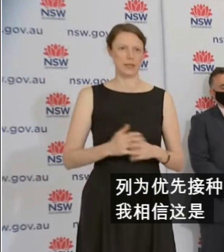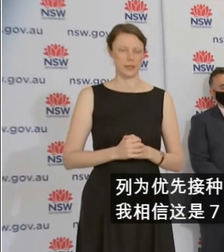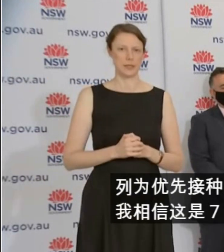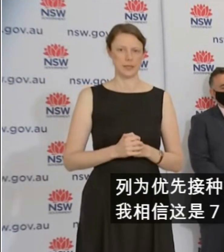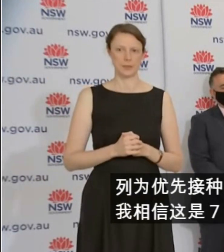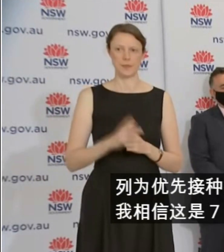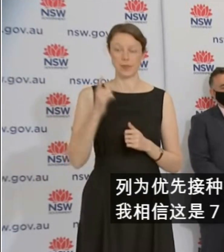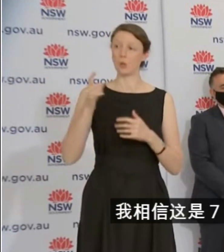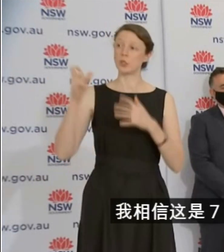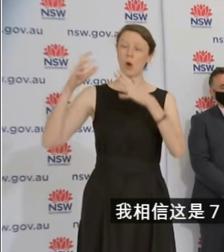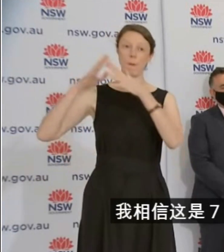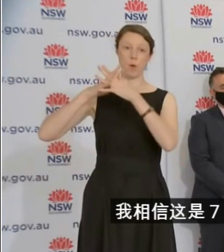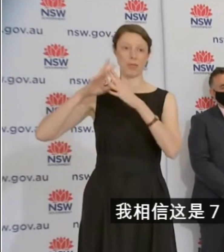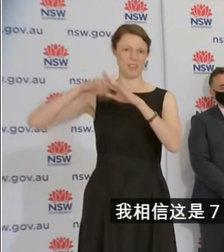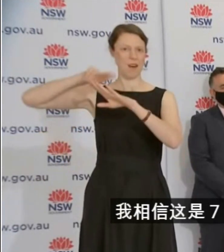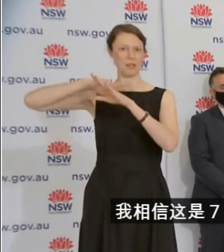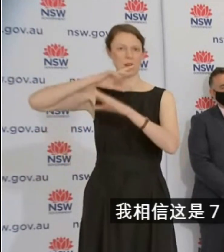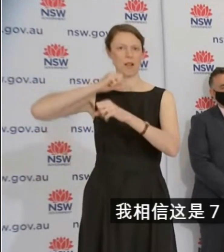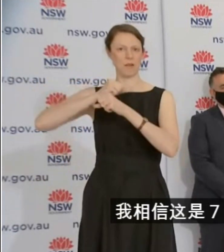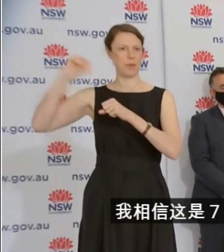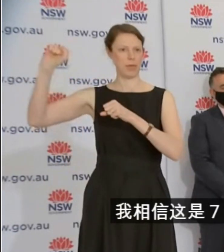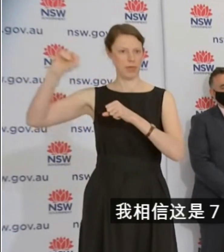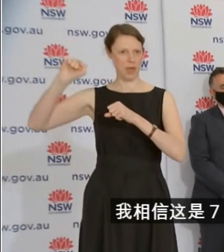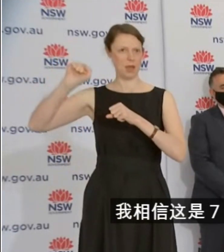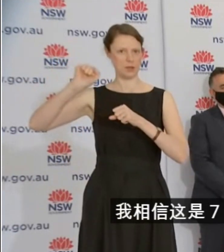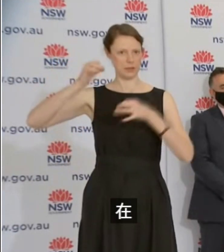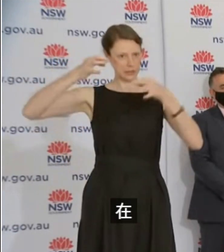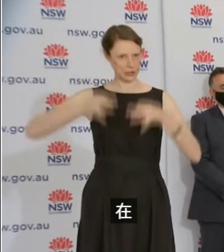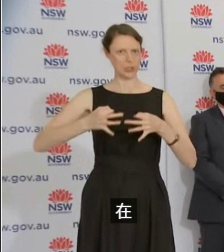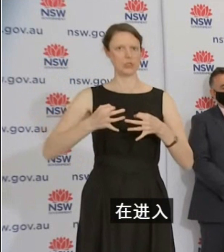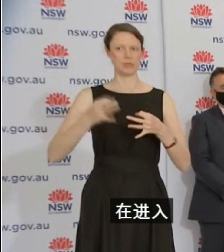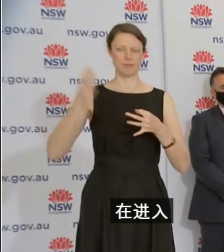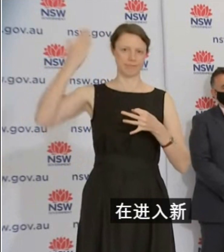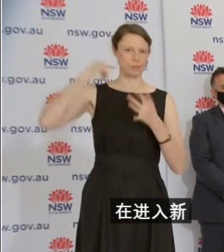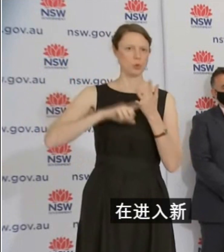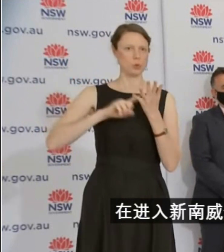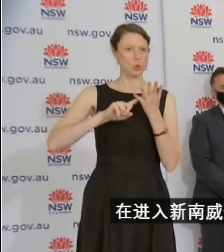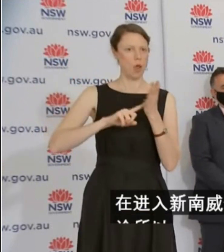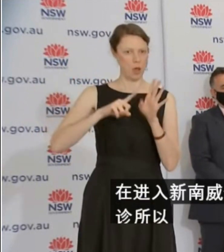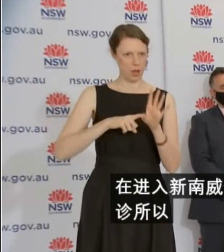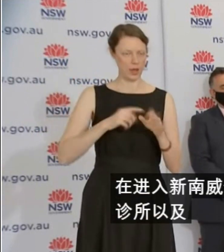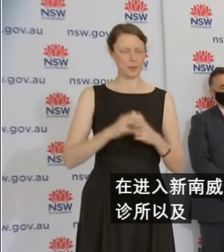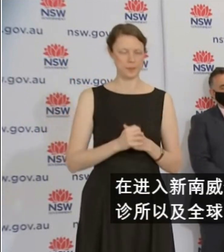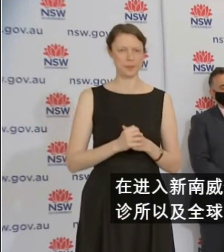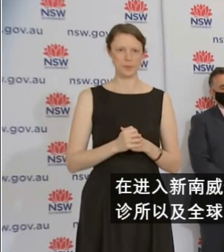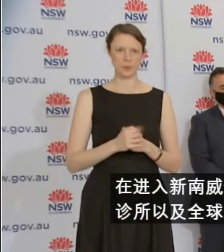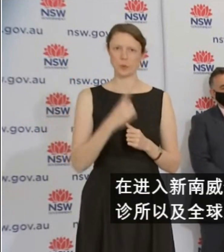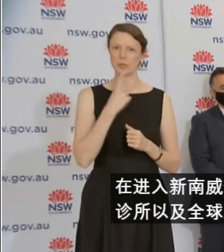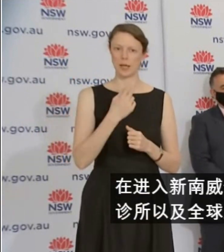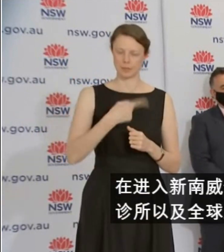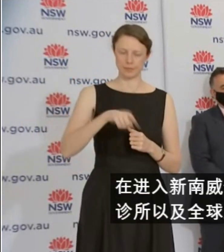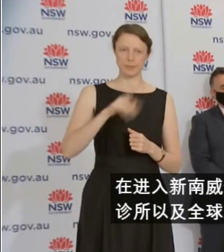I believe that was the Commonwealth's advice in July. In terms of access in New South Wales clinics and